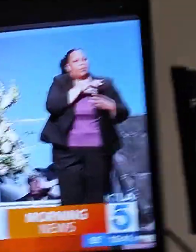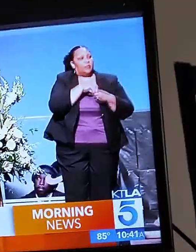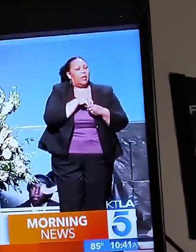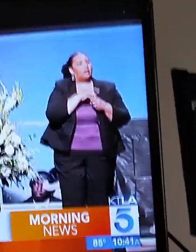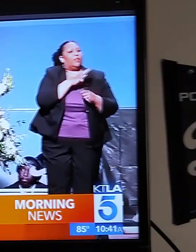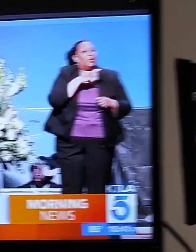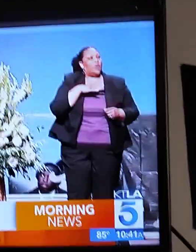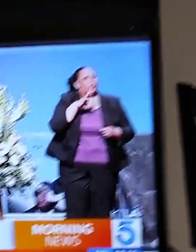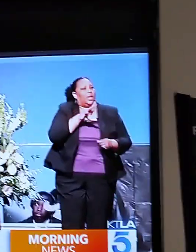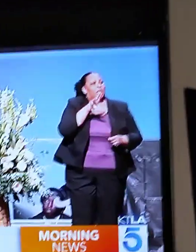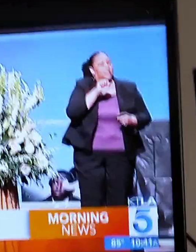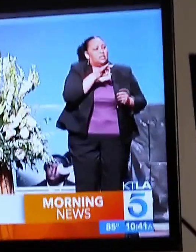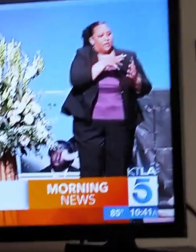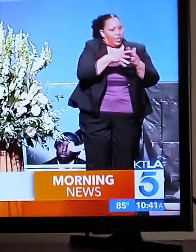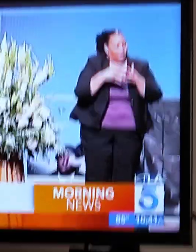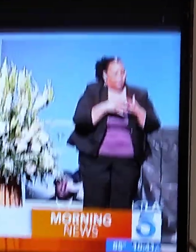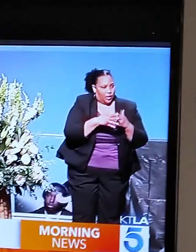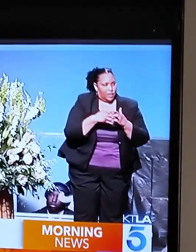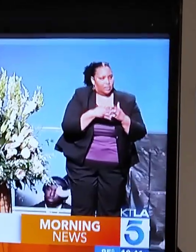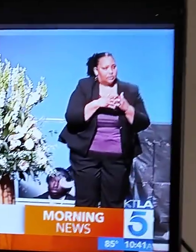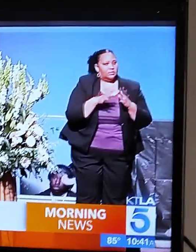Congress of the United States of America.